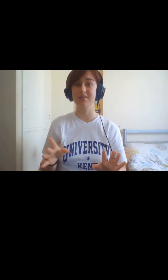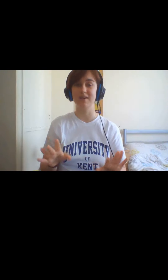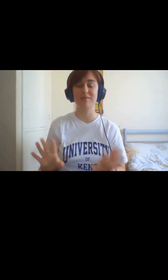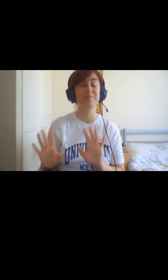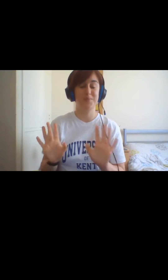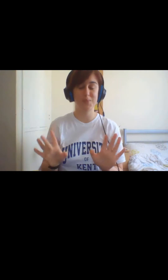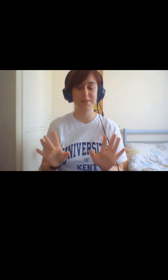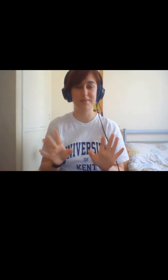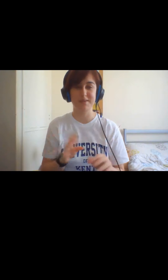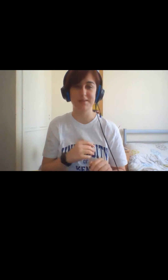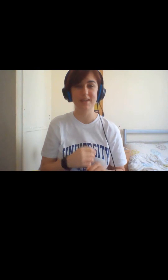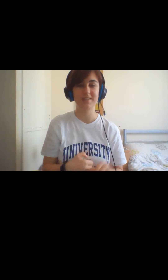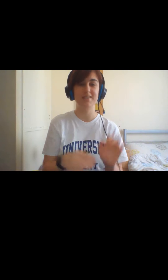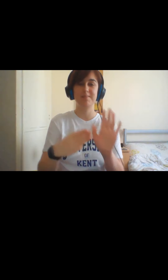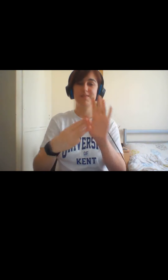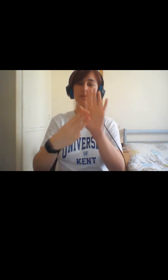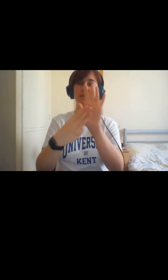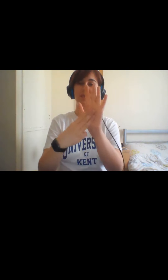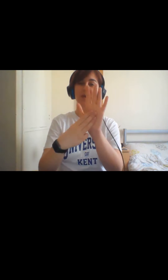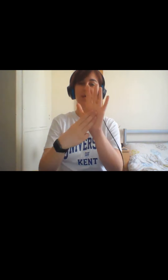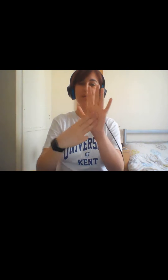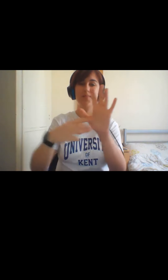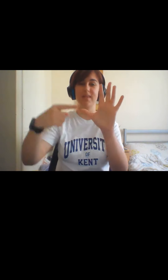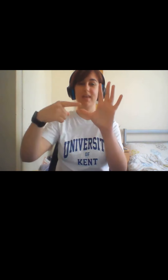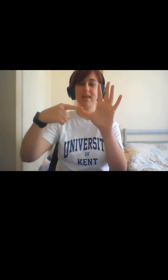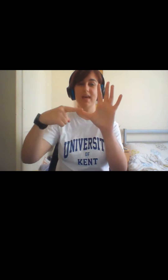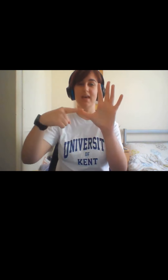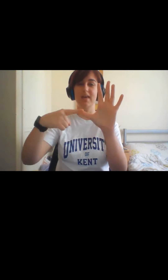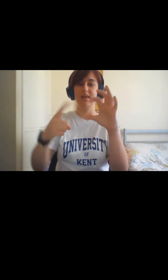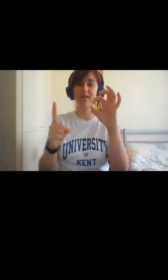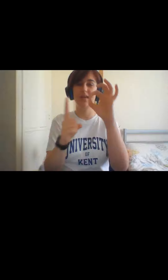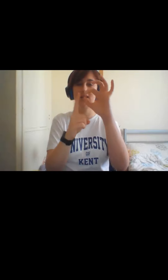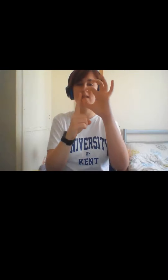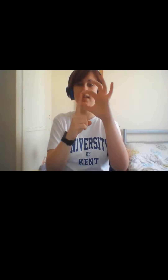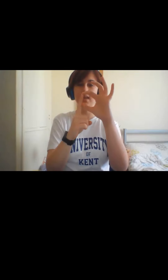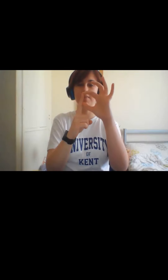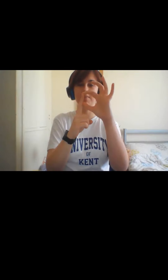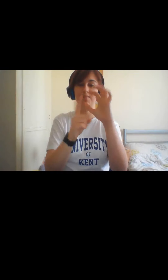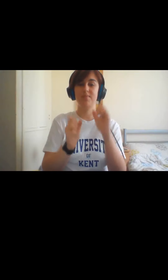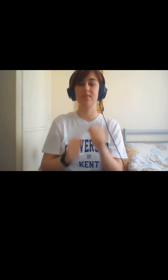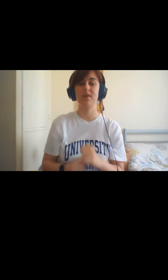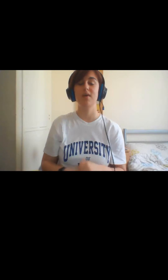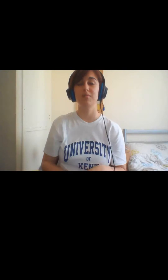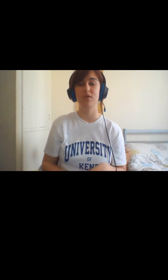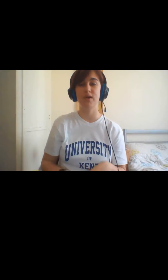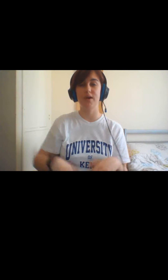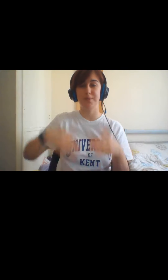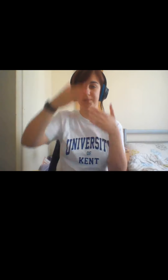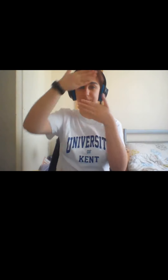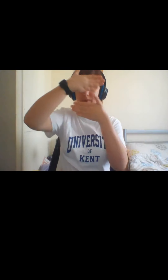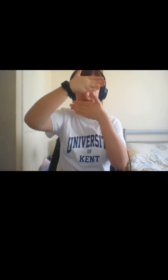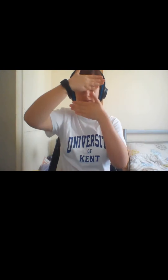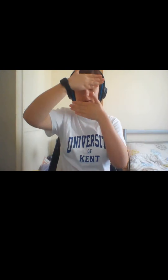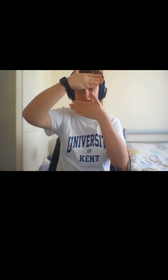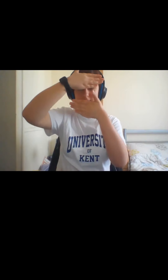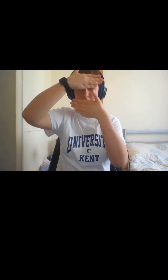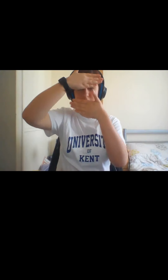Madagascar even, also first three letters, so M, A, D. Morocco, cover your eyes and your